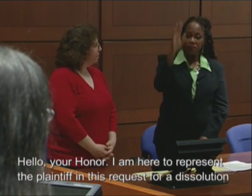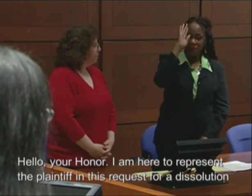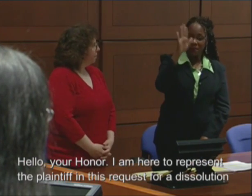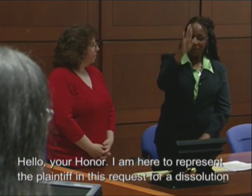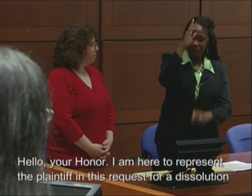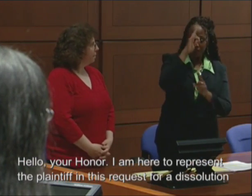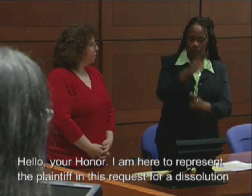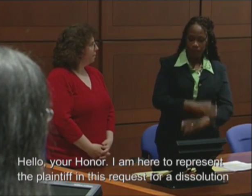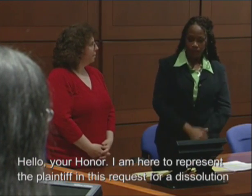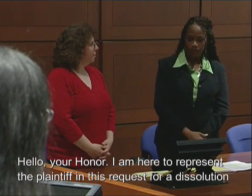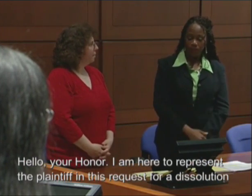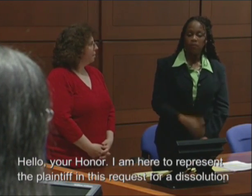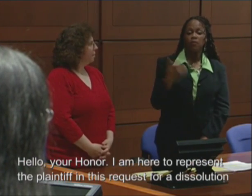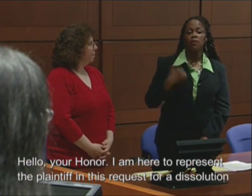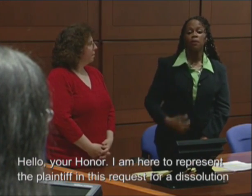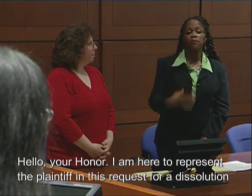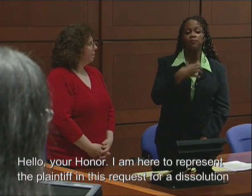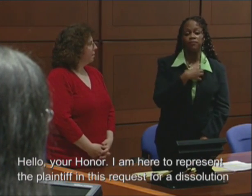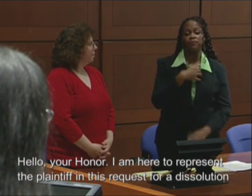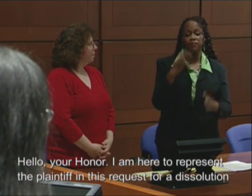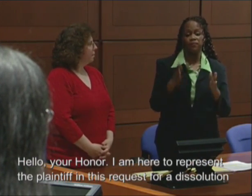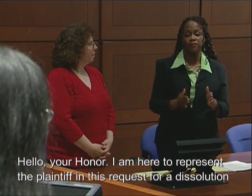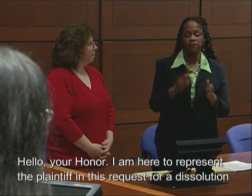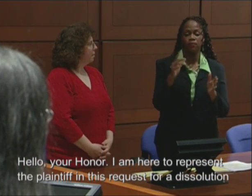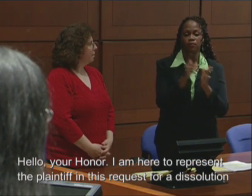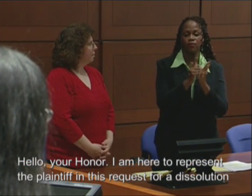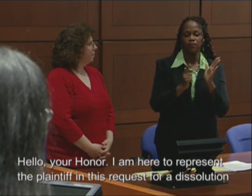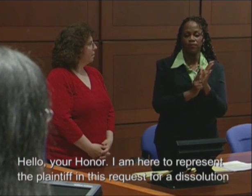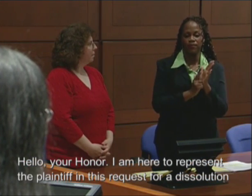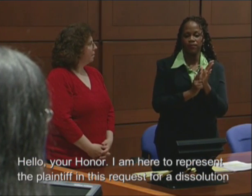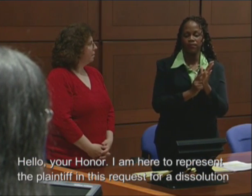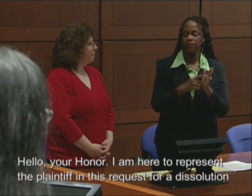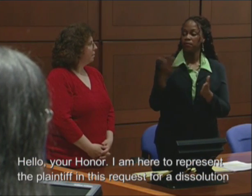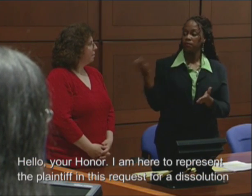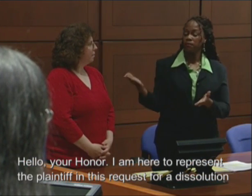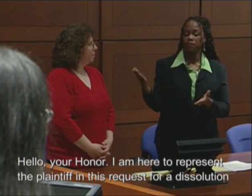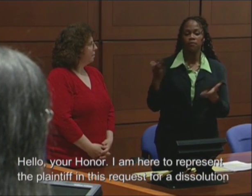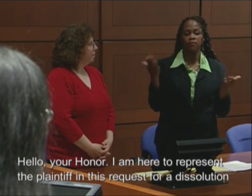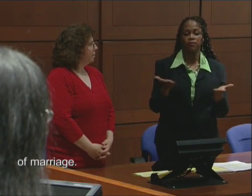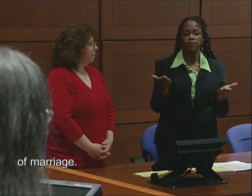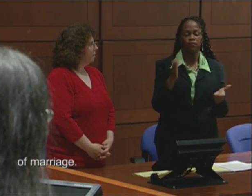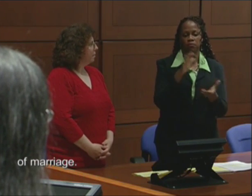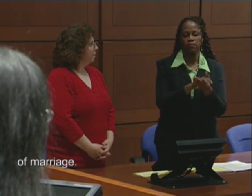Hello, Your Honor. I am here to represent the plaintiff in this request for dissolution of marriage.